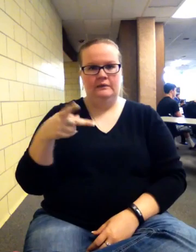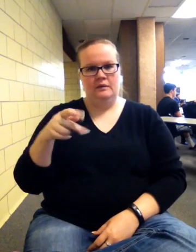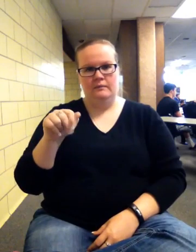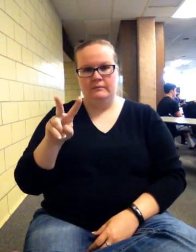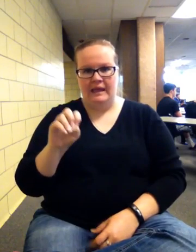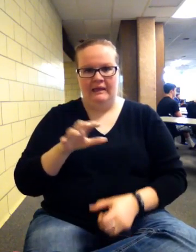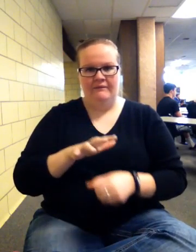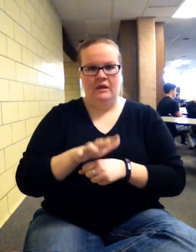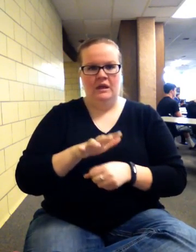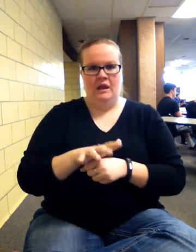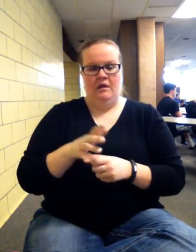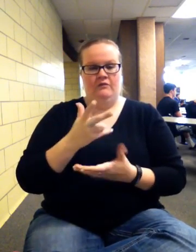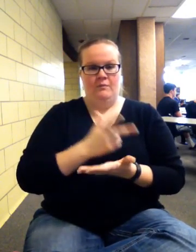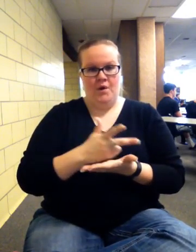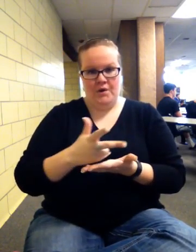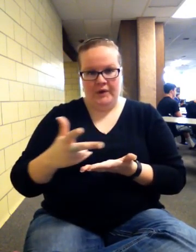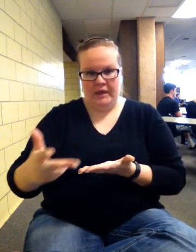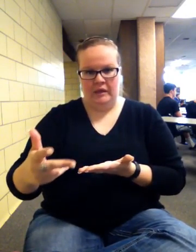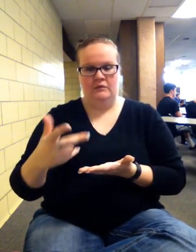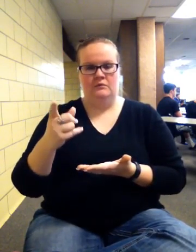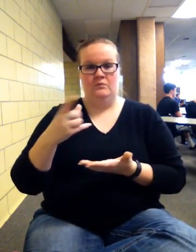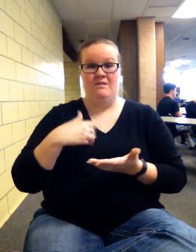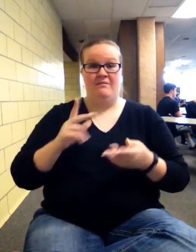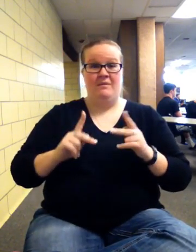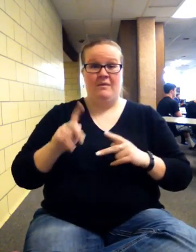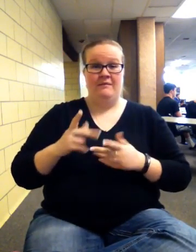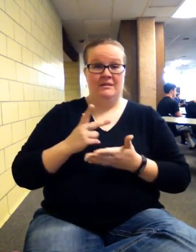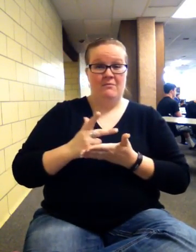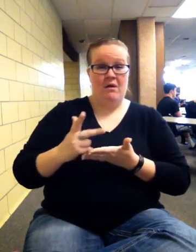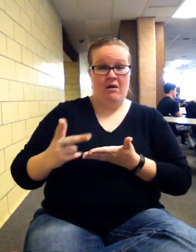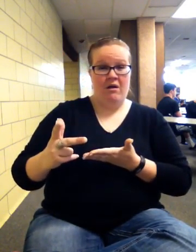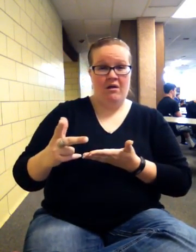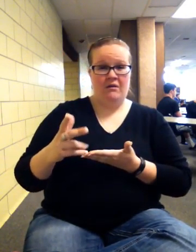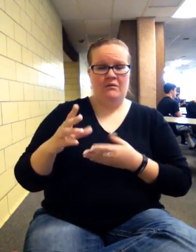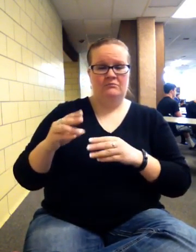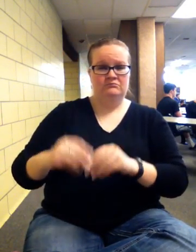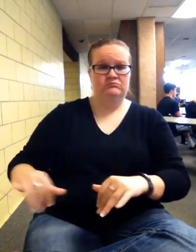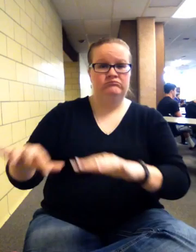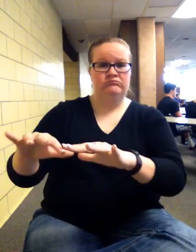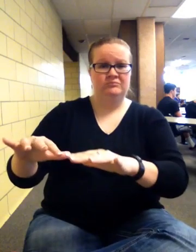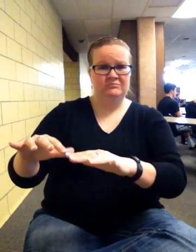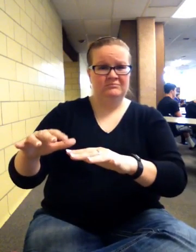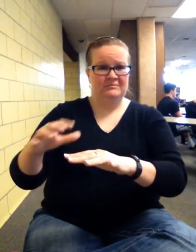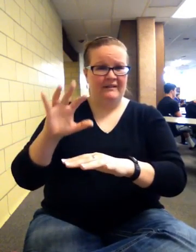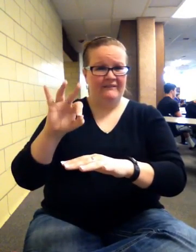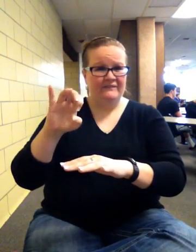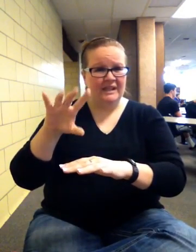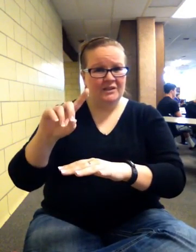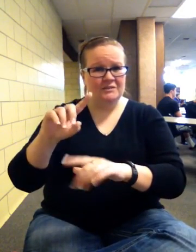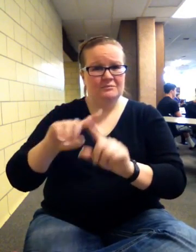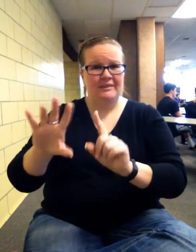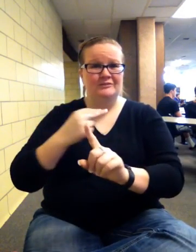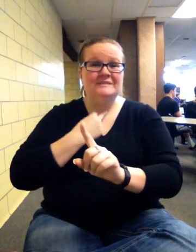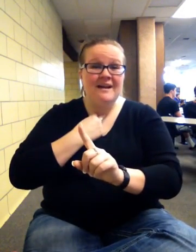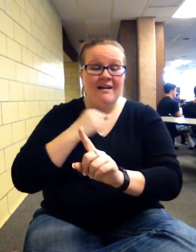parking and you have people parking out in a field so that there's enough parking but they're getting stuff like yesterday when it rained. Okay, if